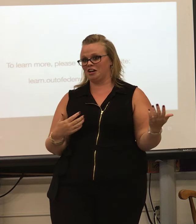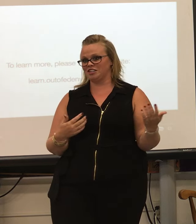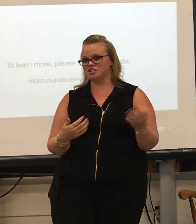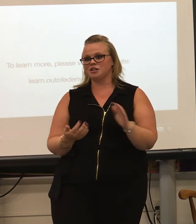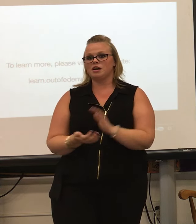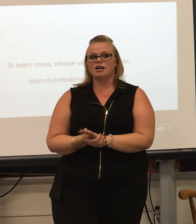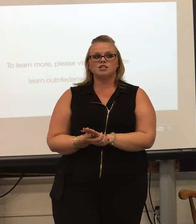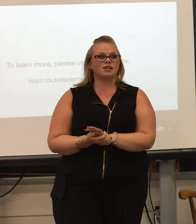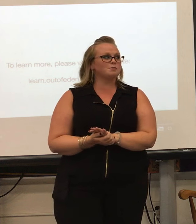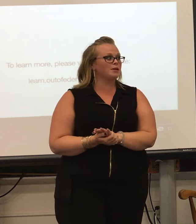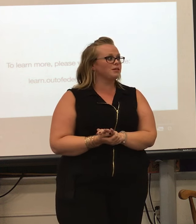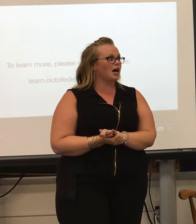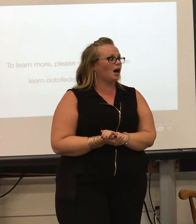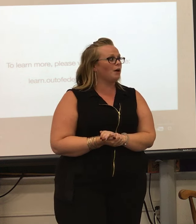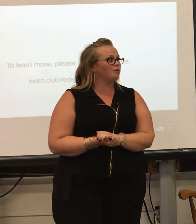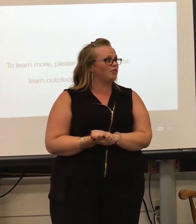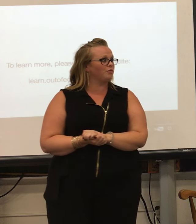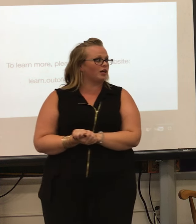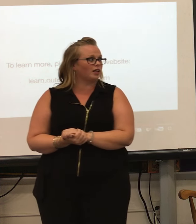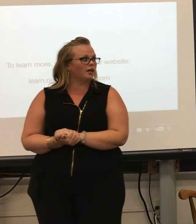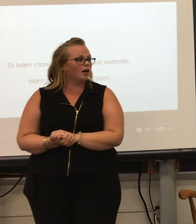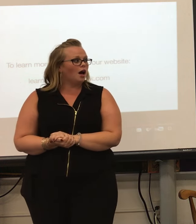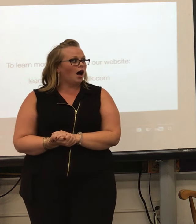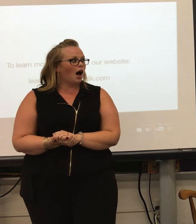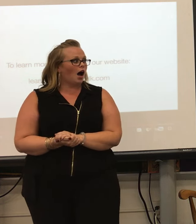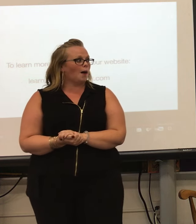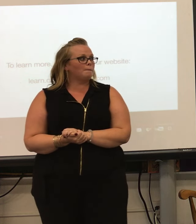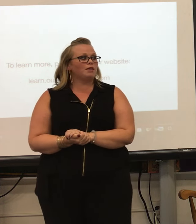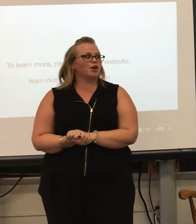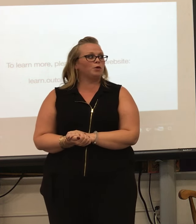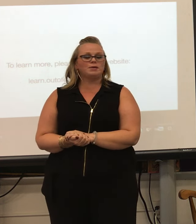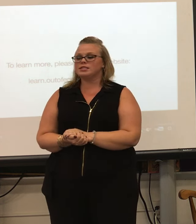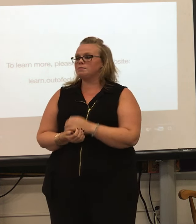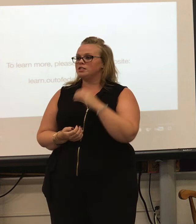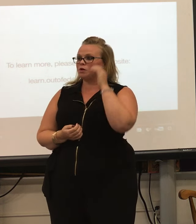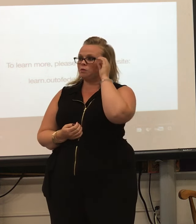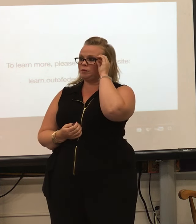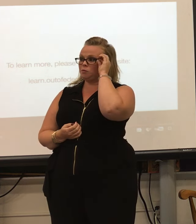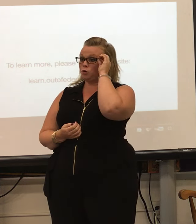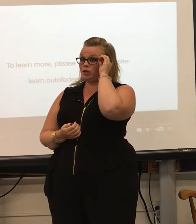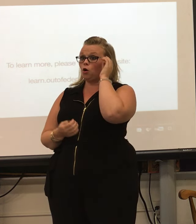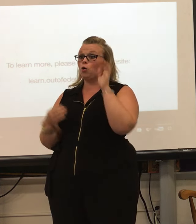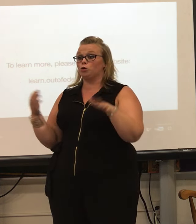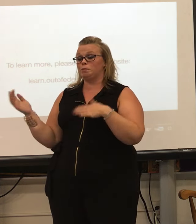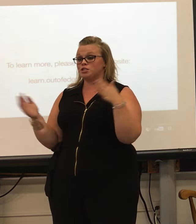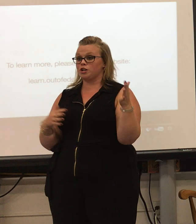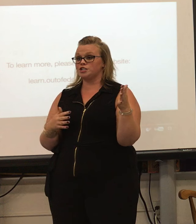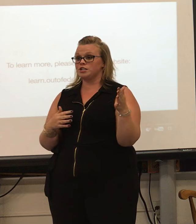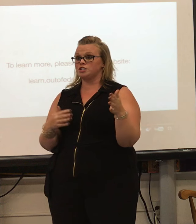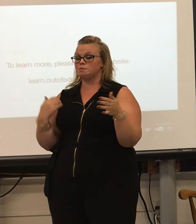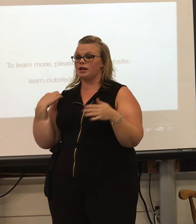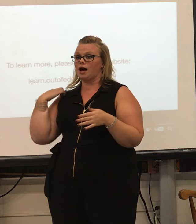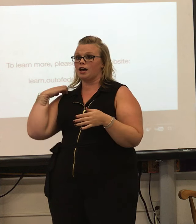because it's a challenge. So that's pretty much how I run the reading. There will be some days where it will be whole group instruction just